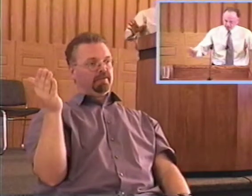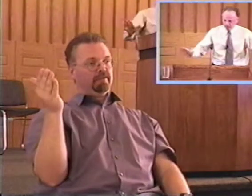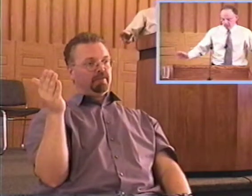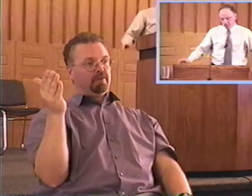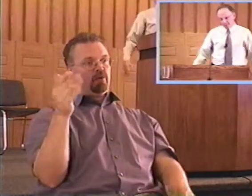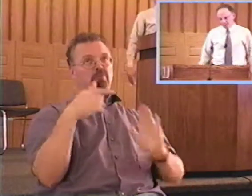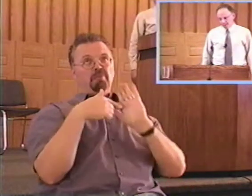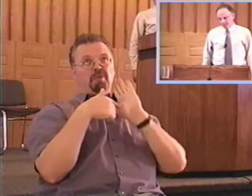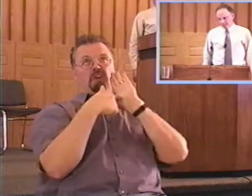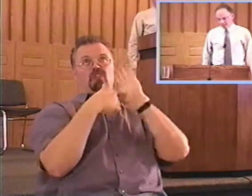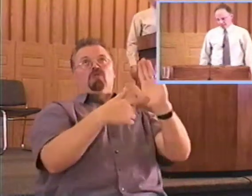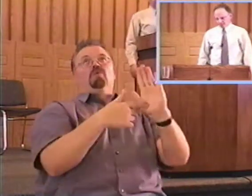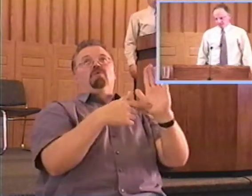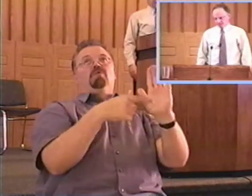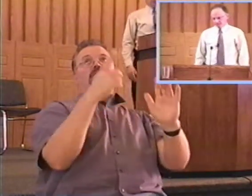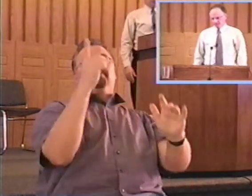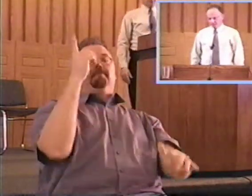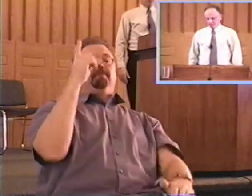Every.